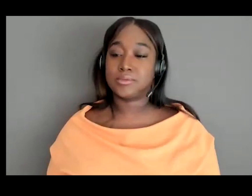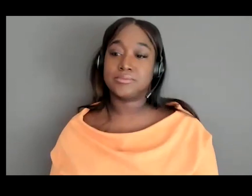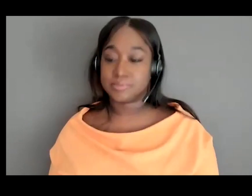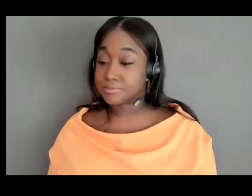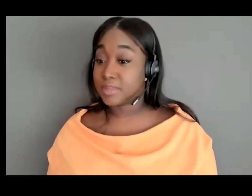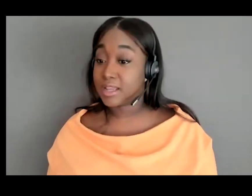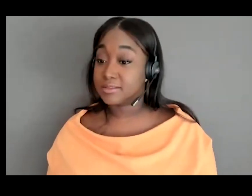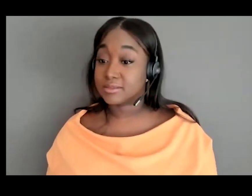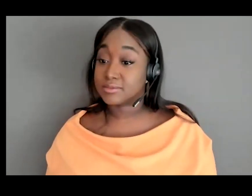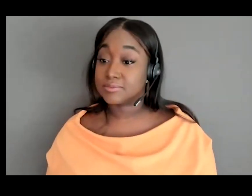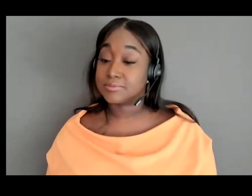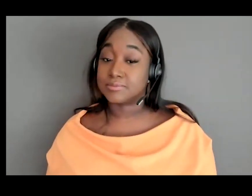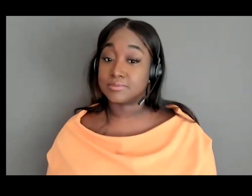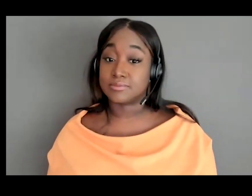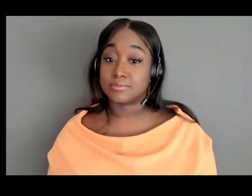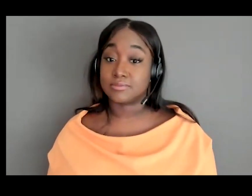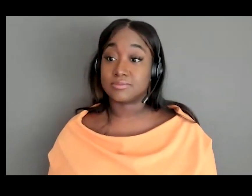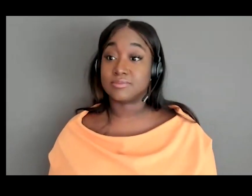Yes, thank you.